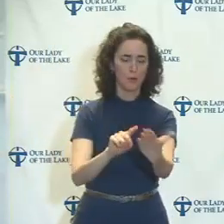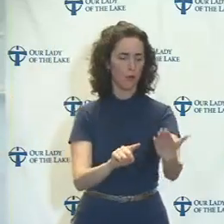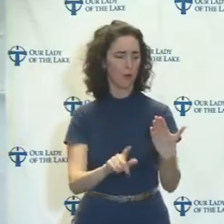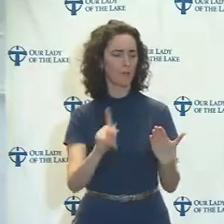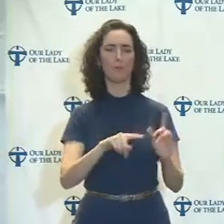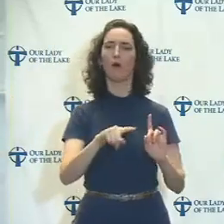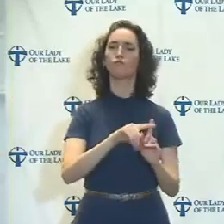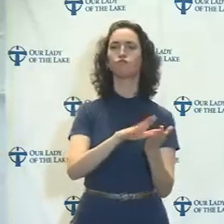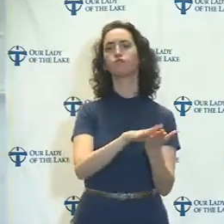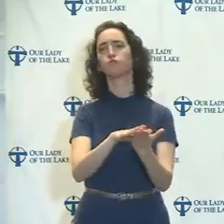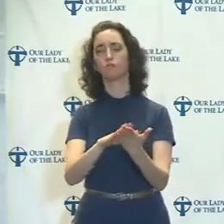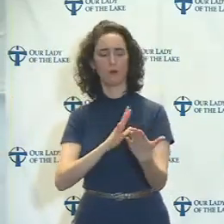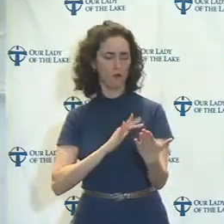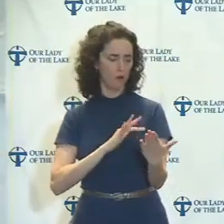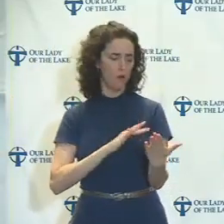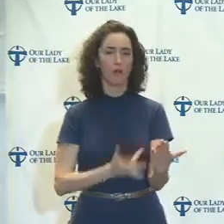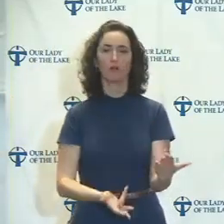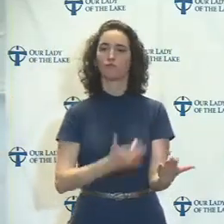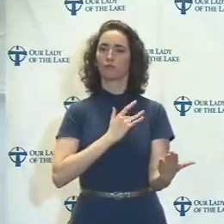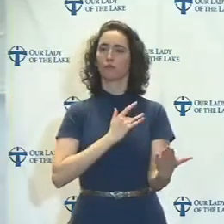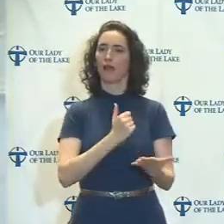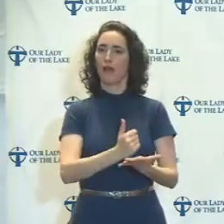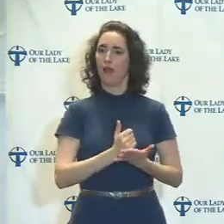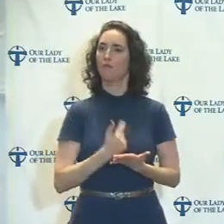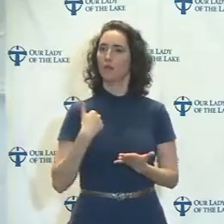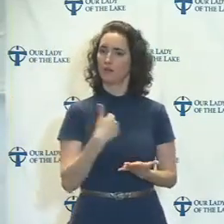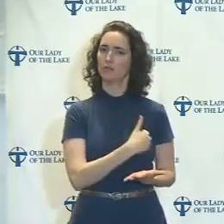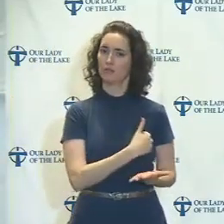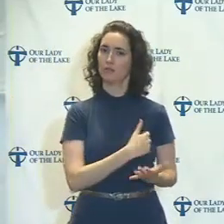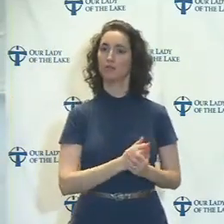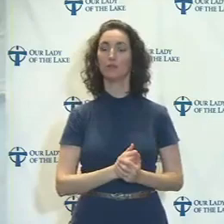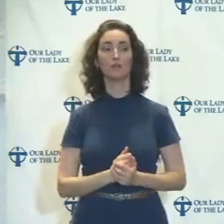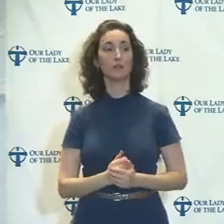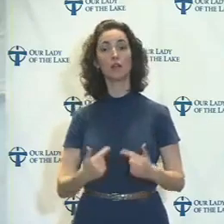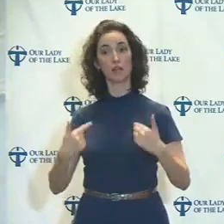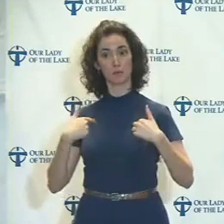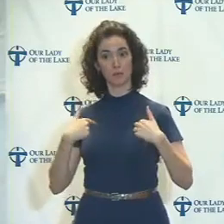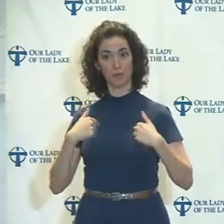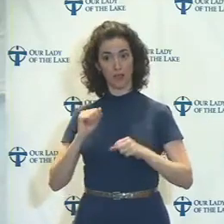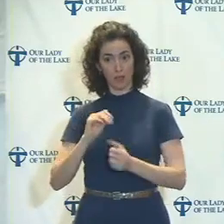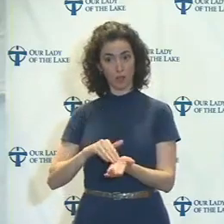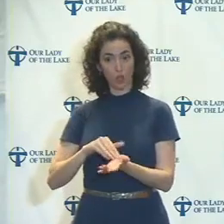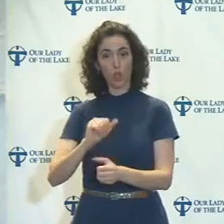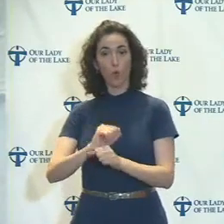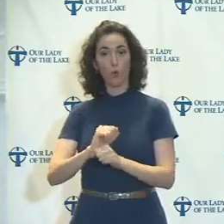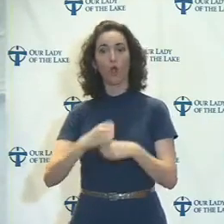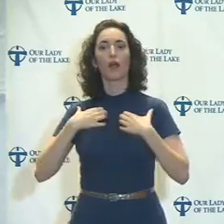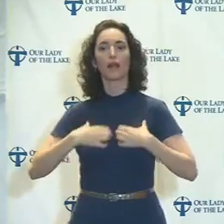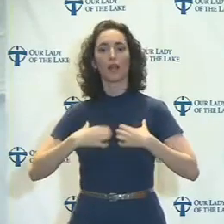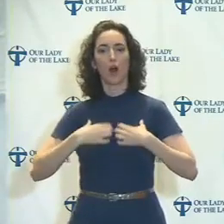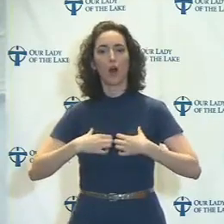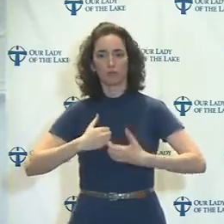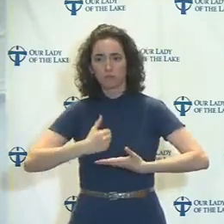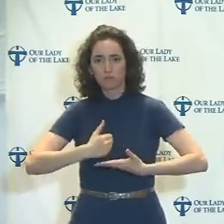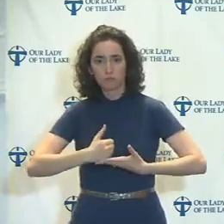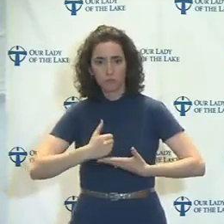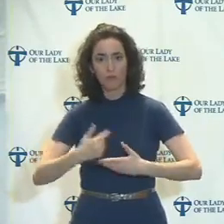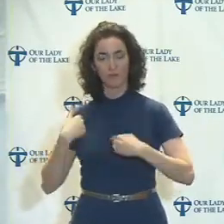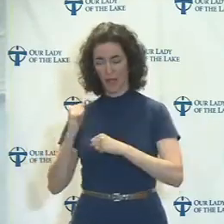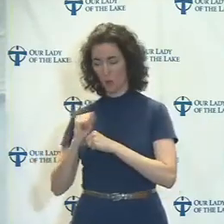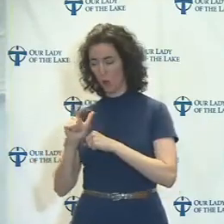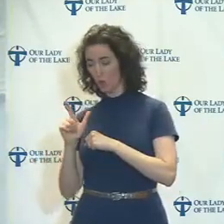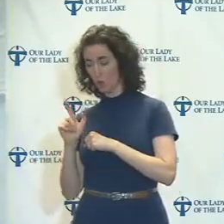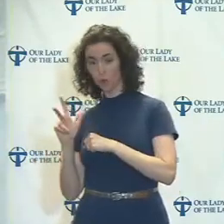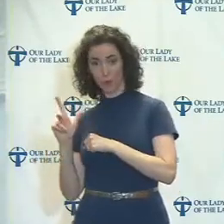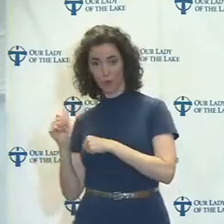very, very important for us. And I will tell you, as a pulmonary critical care physician for 23 years before I actually got